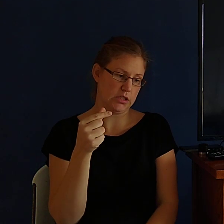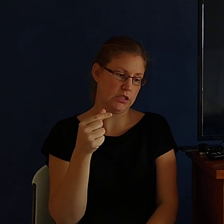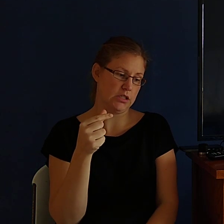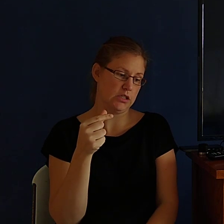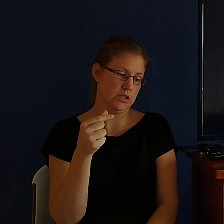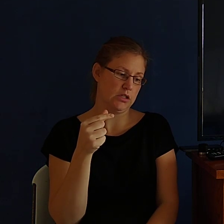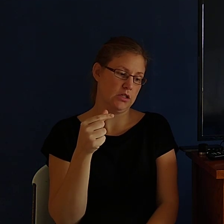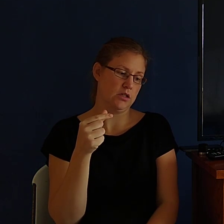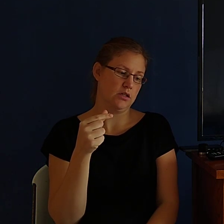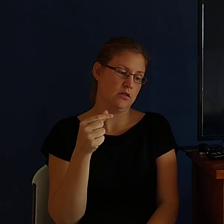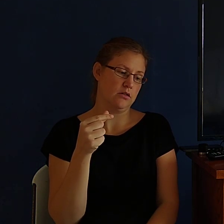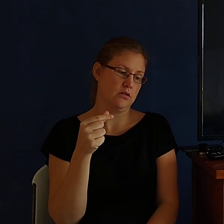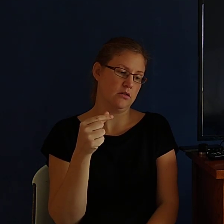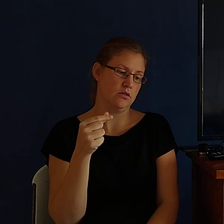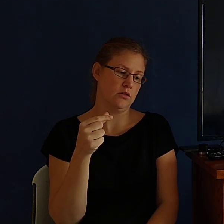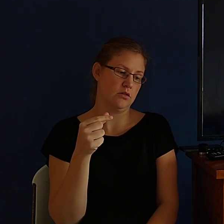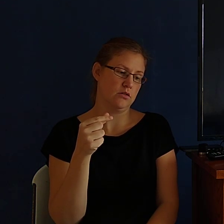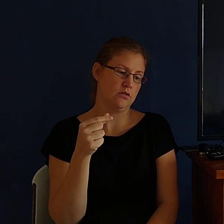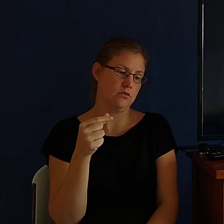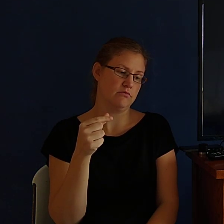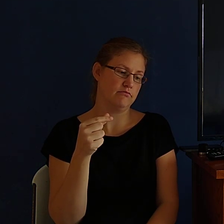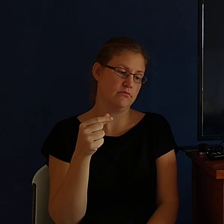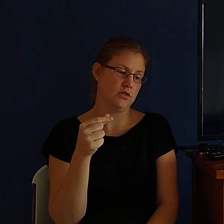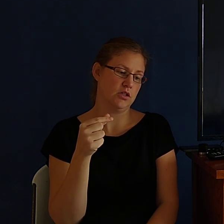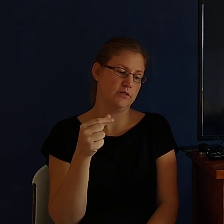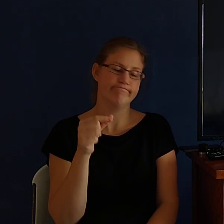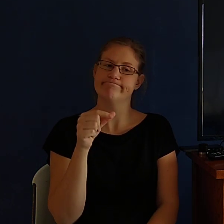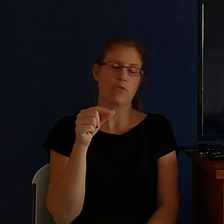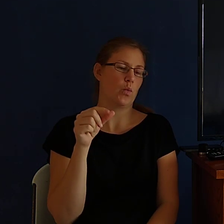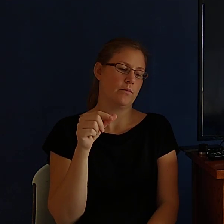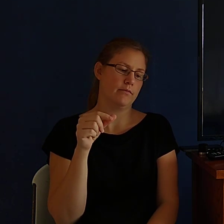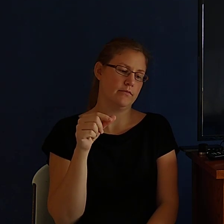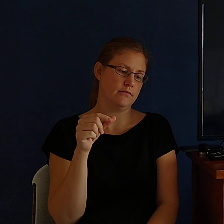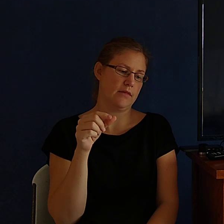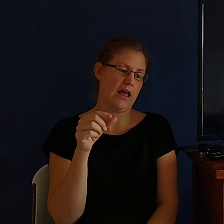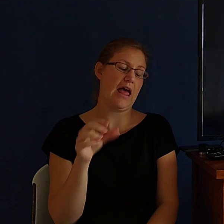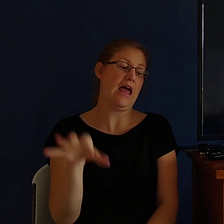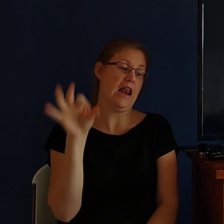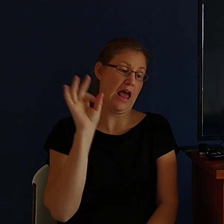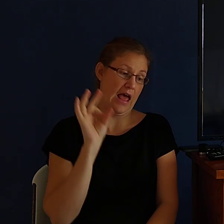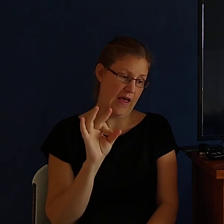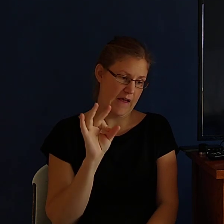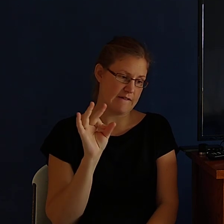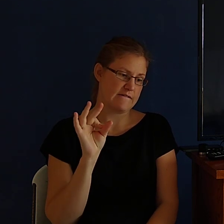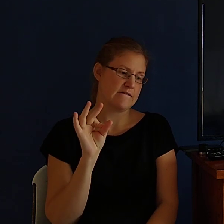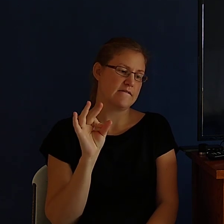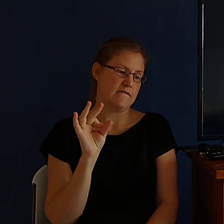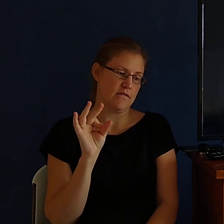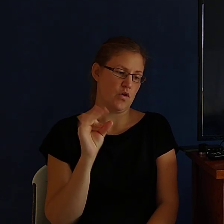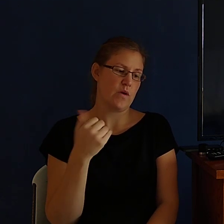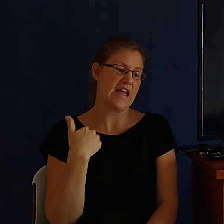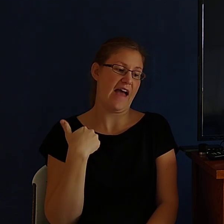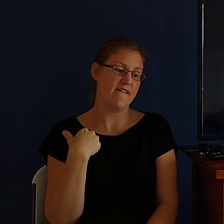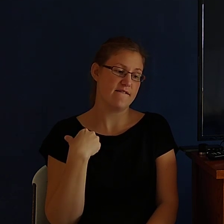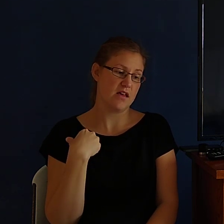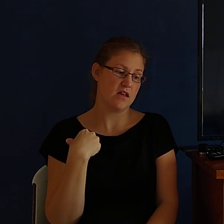G to F, and from F we have E and